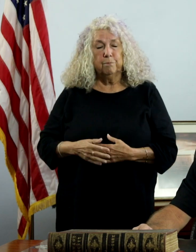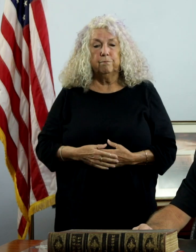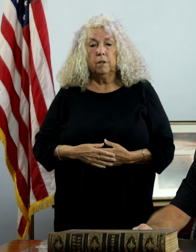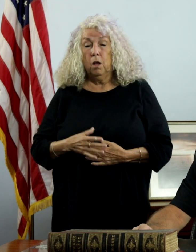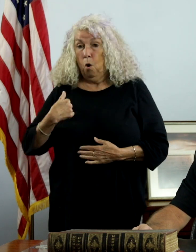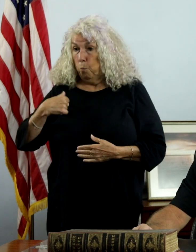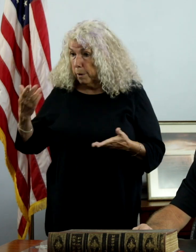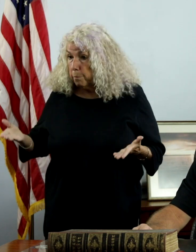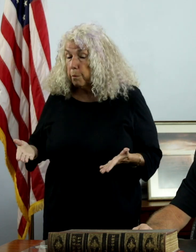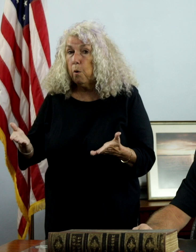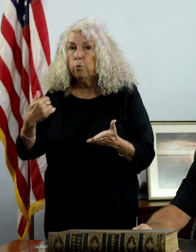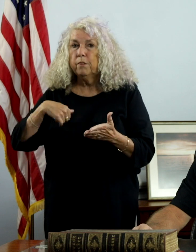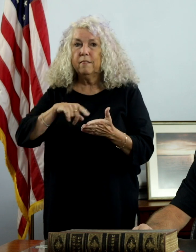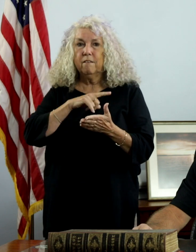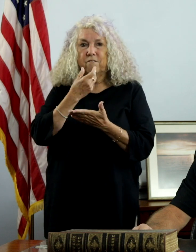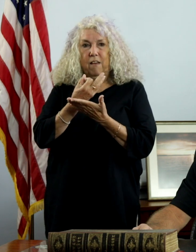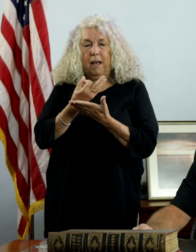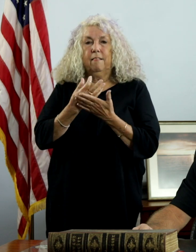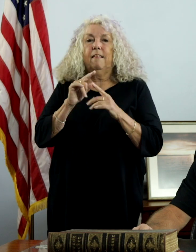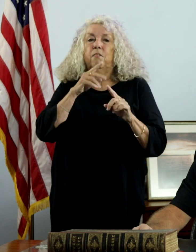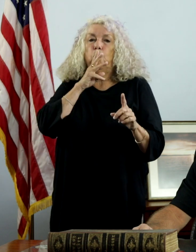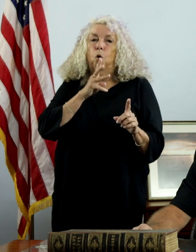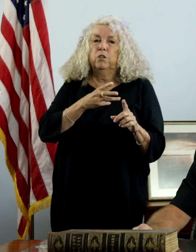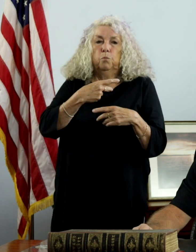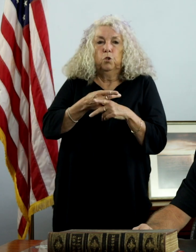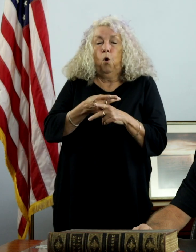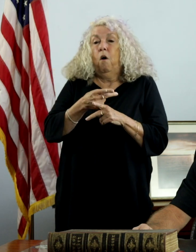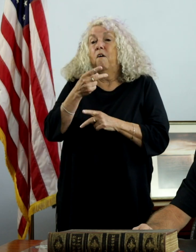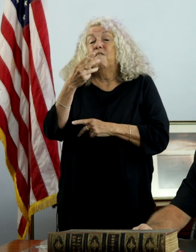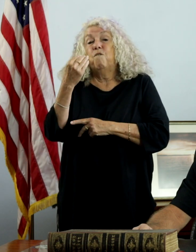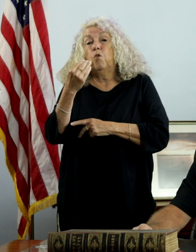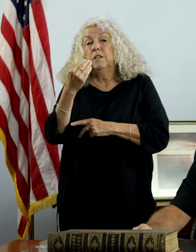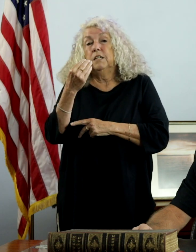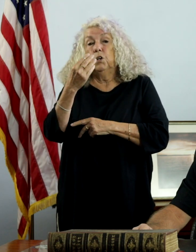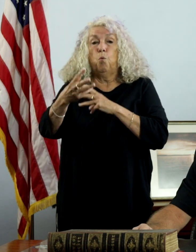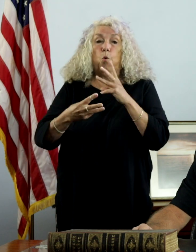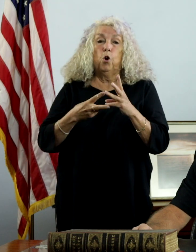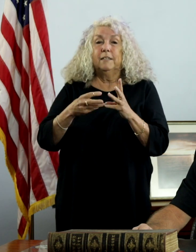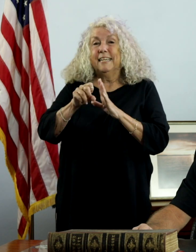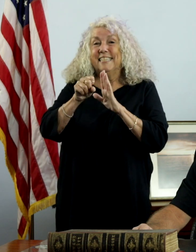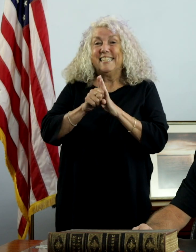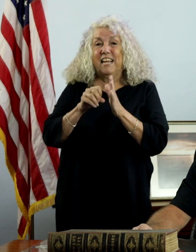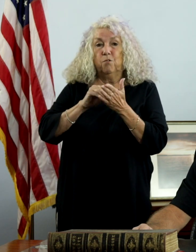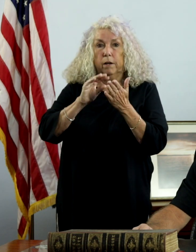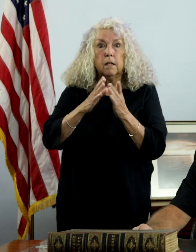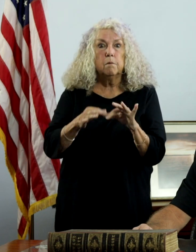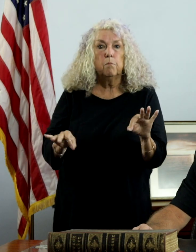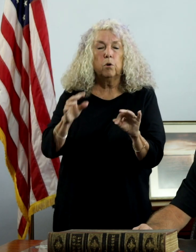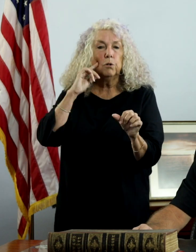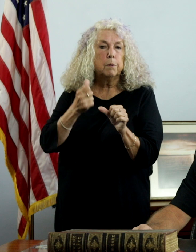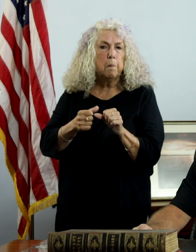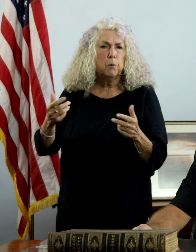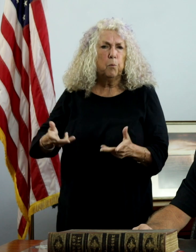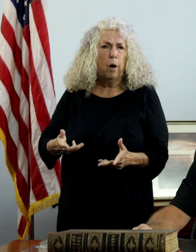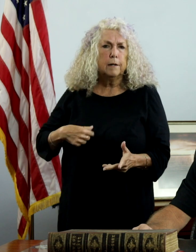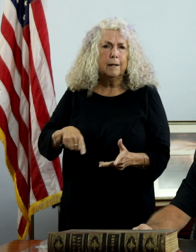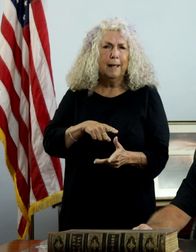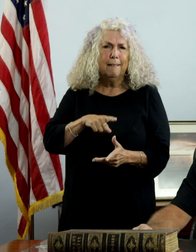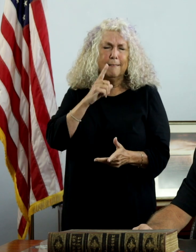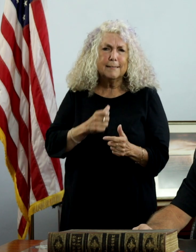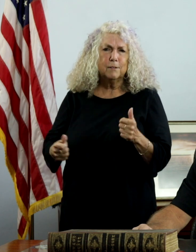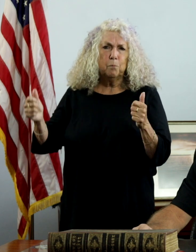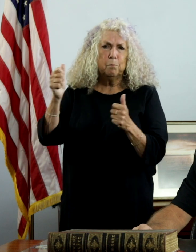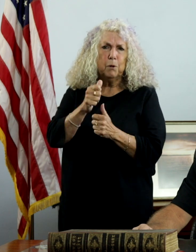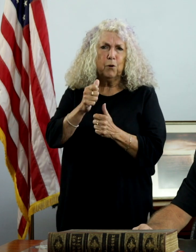While we promote the fact that our waters have produced 14 world and state records, it is also important to remember that this